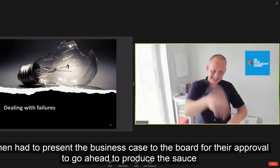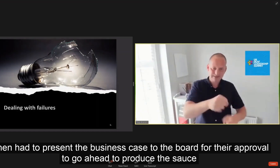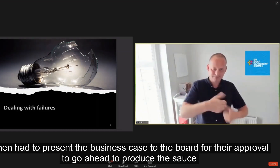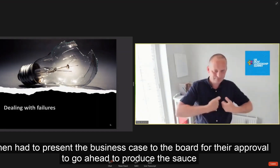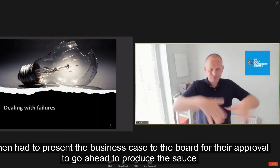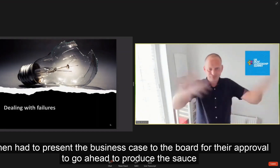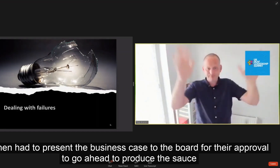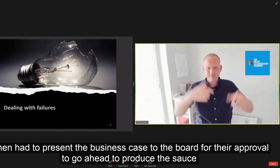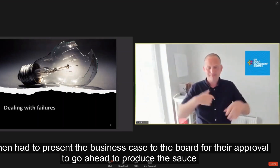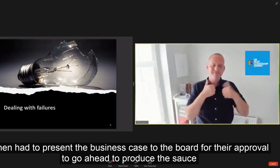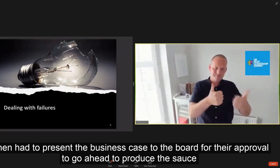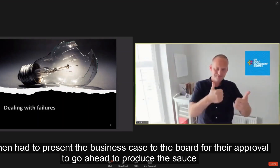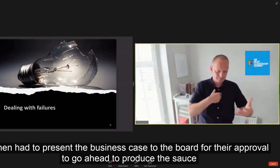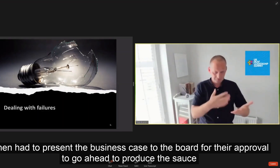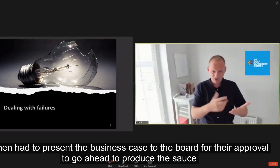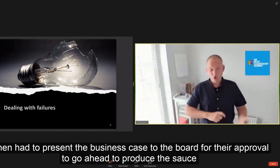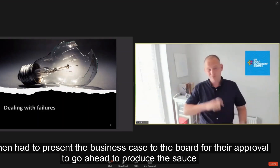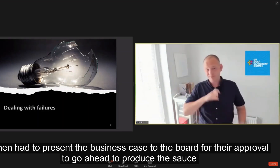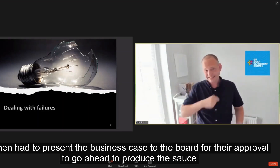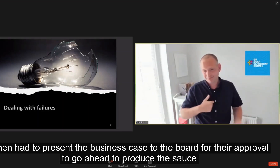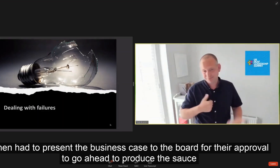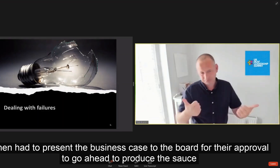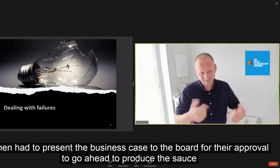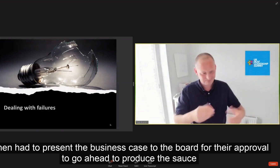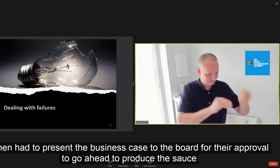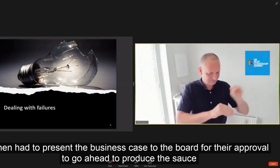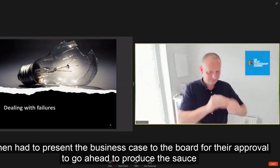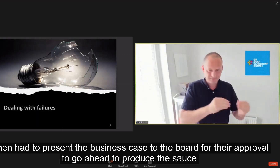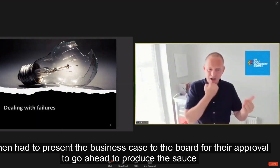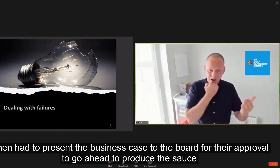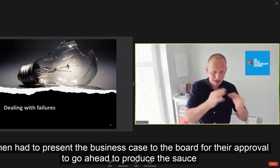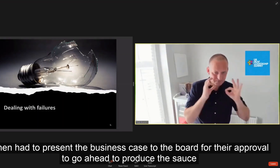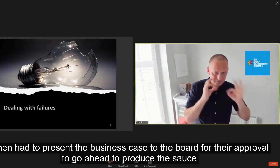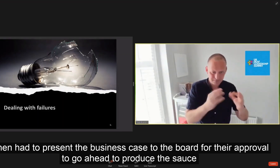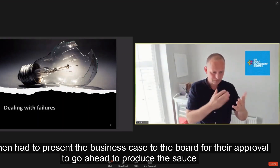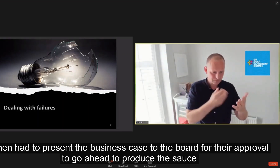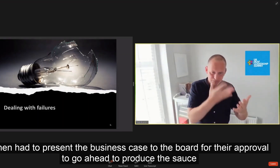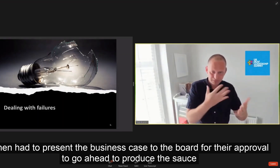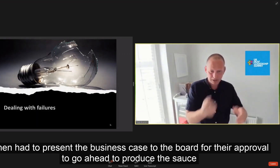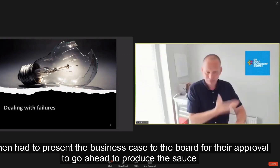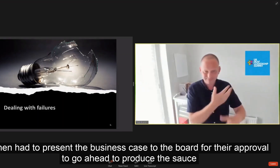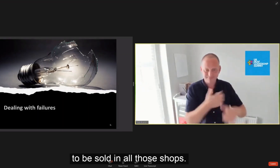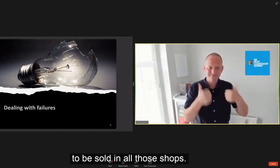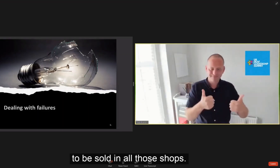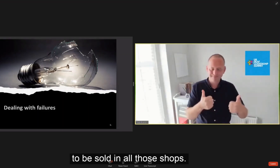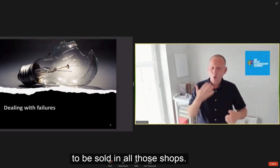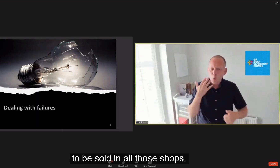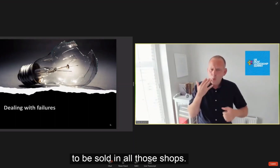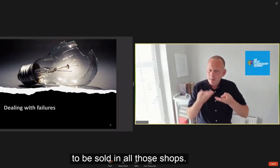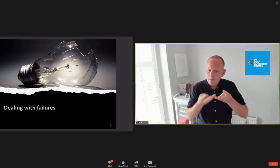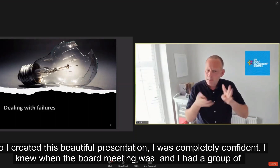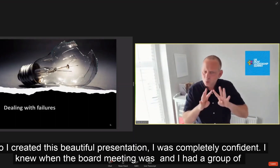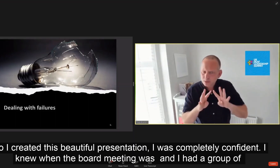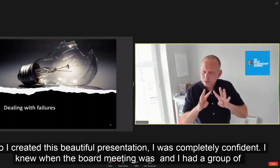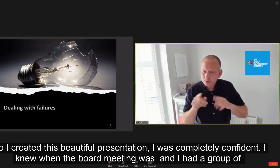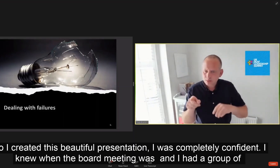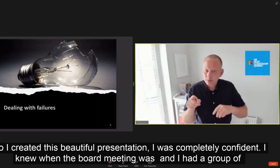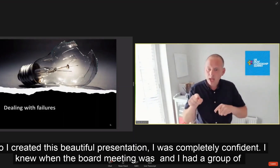business case to the board for their approval to go ahead, and then the sauce would be produced and it would be sold in all of these shops. So I created this